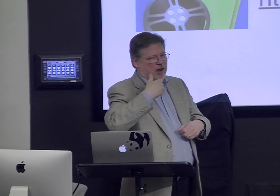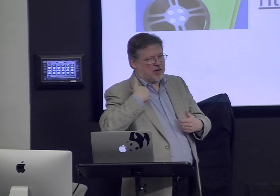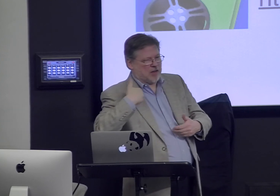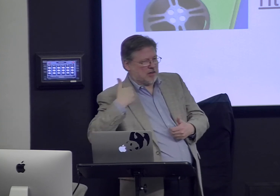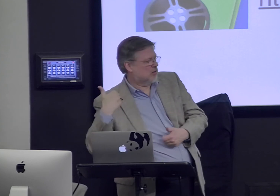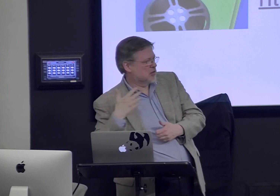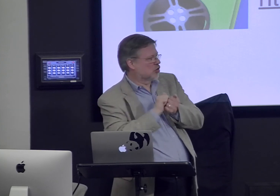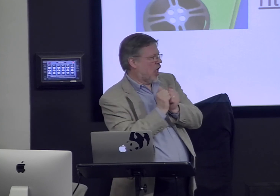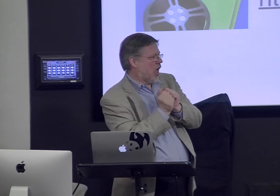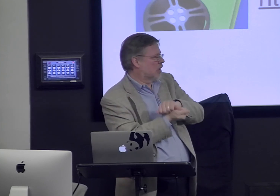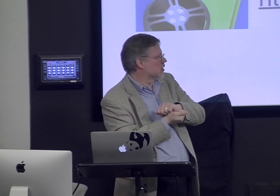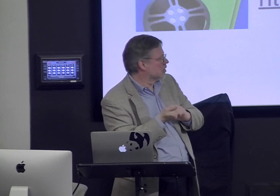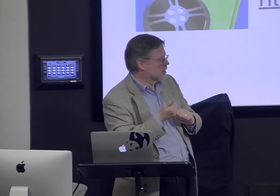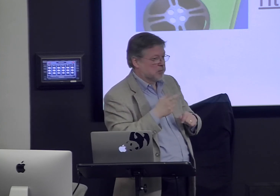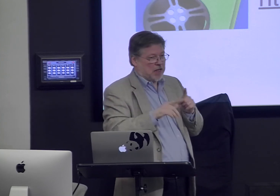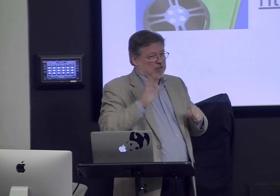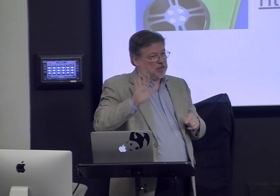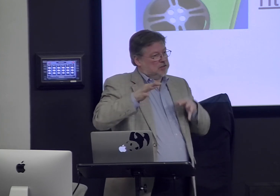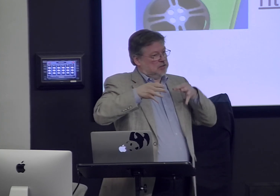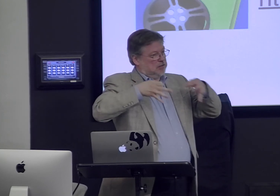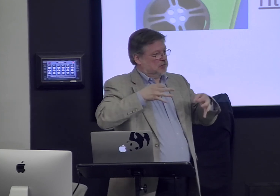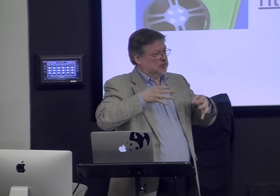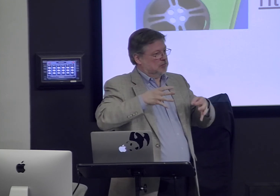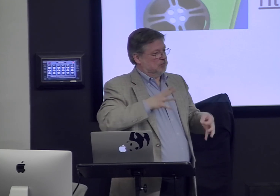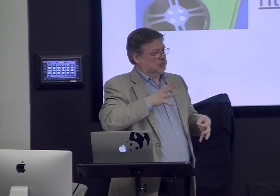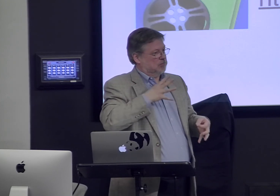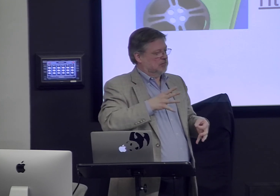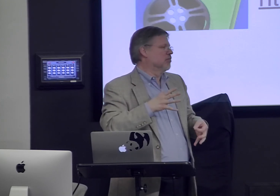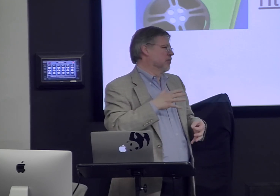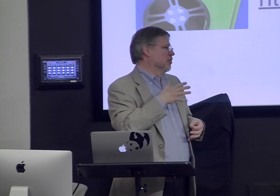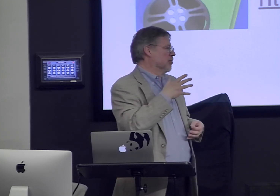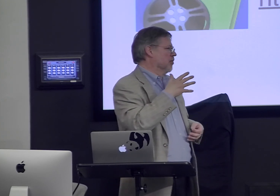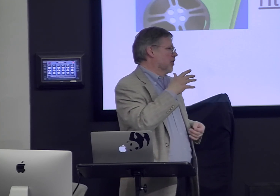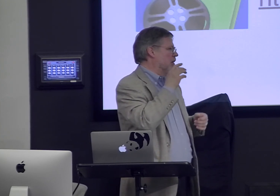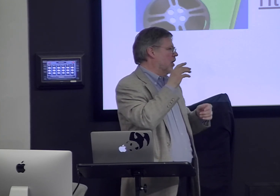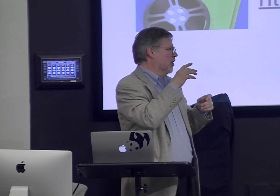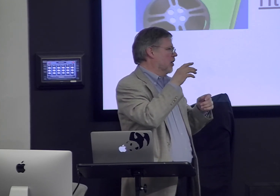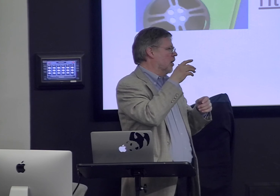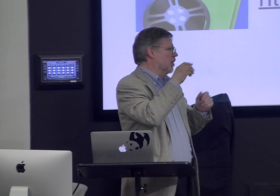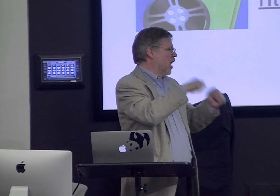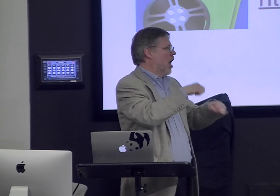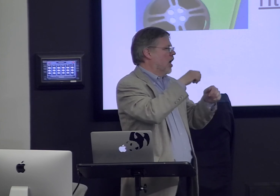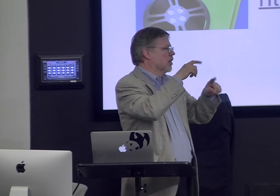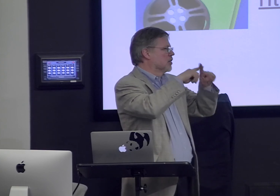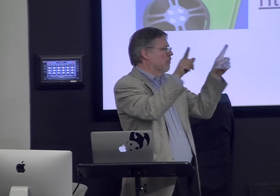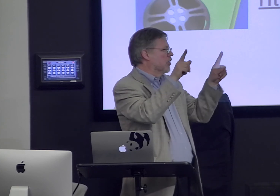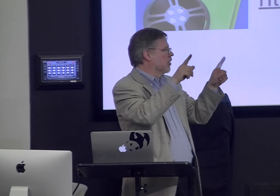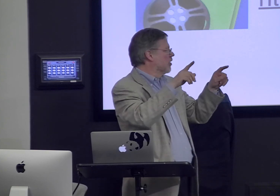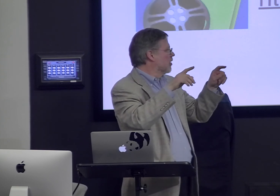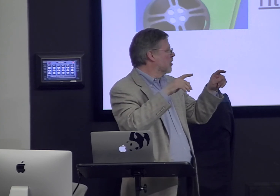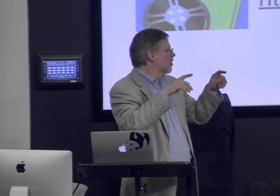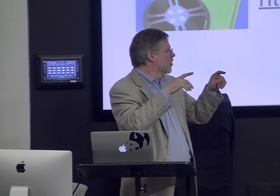colloquial signs were okay just to use in the community. Really, this was just an indication of language change between older people and younger